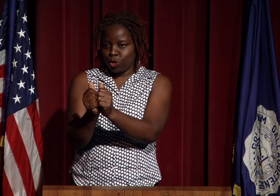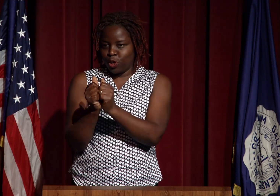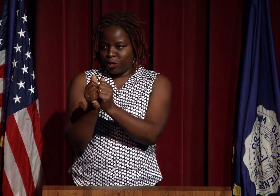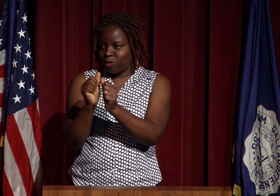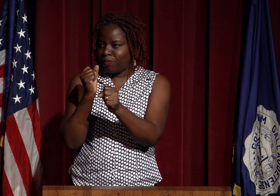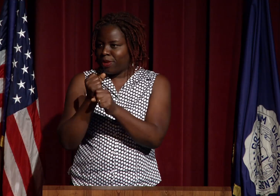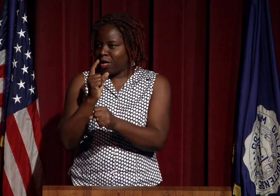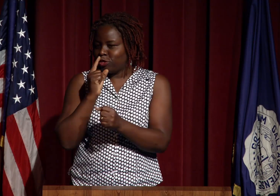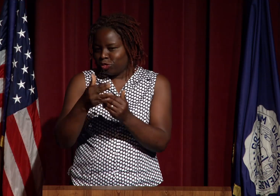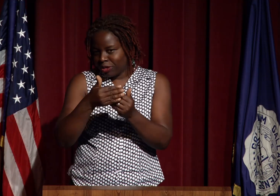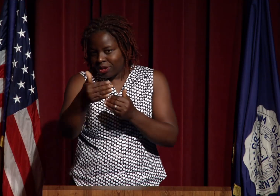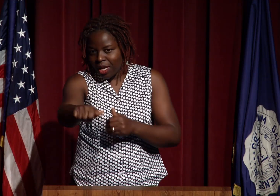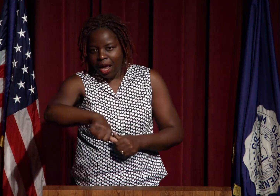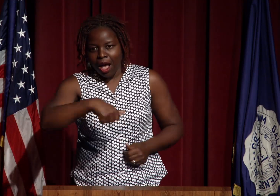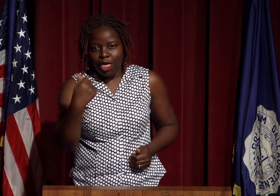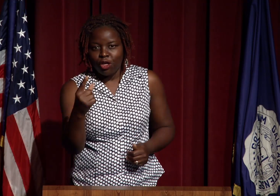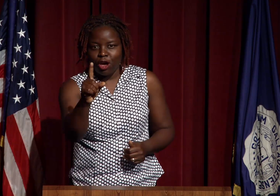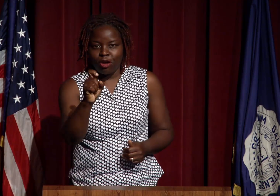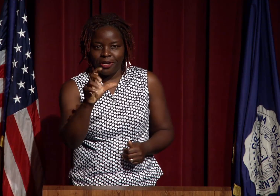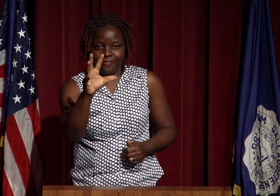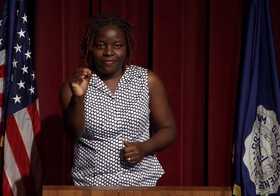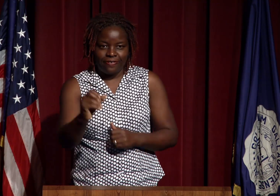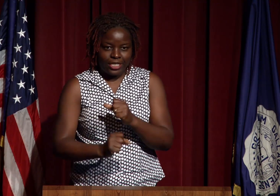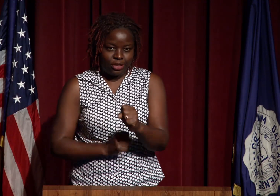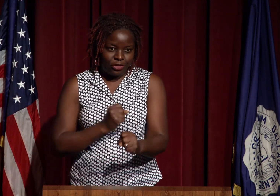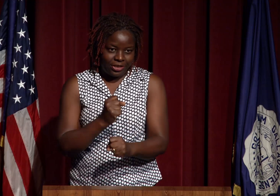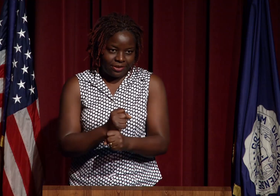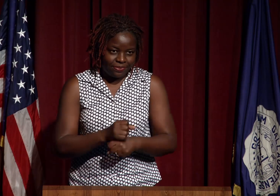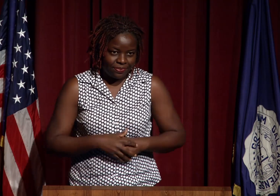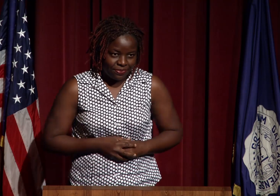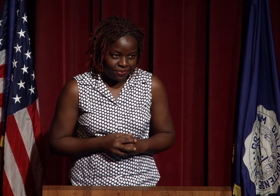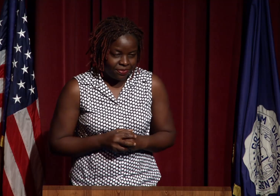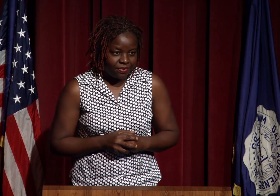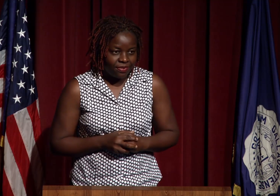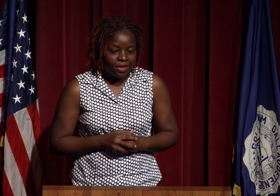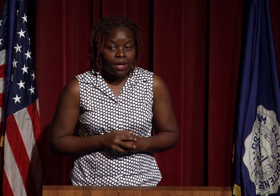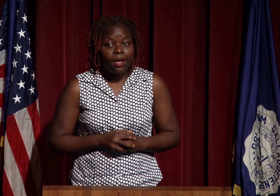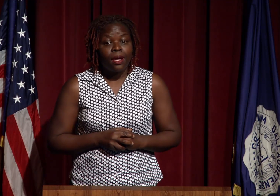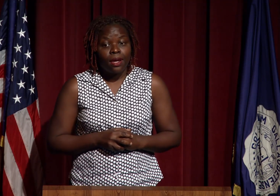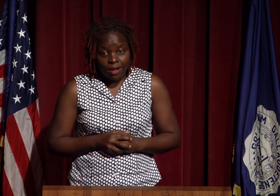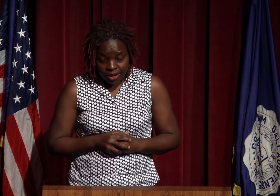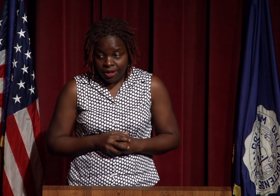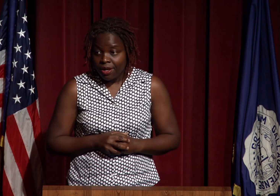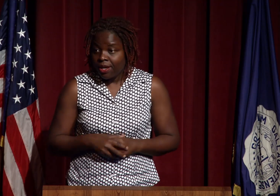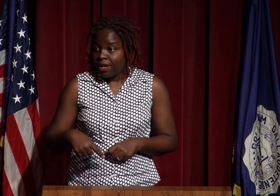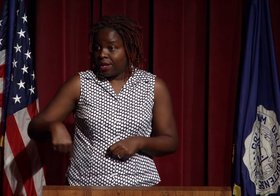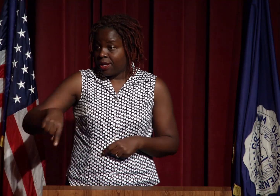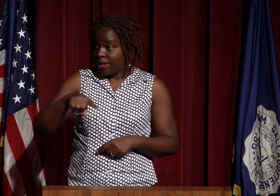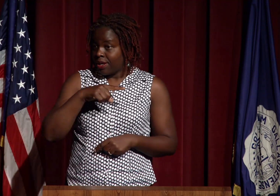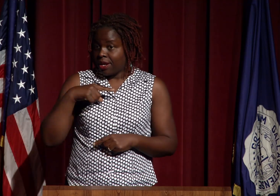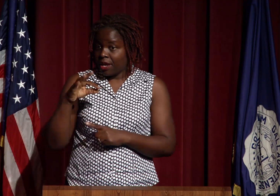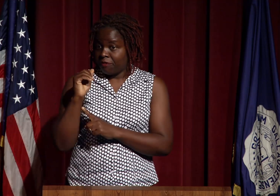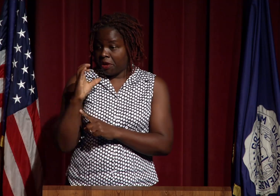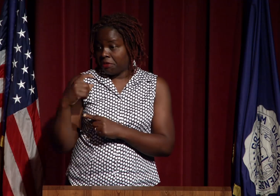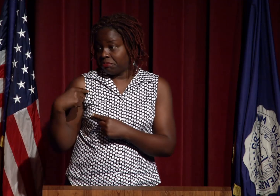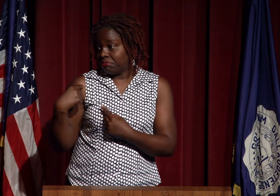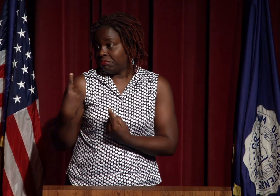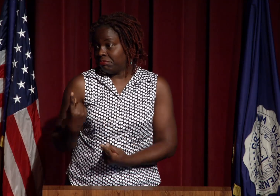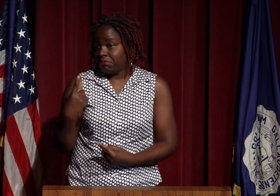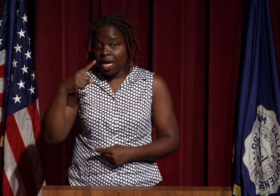came together to make that a success, and we must continue to come together to carry this university into the next 150